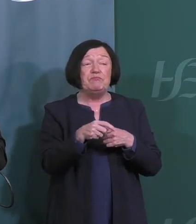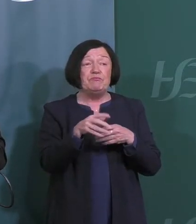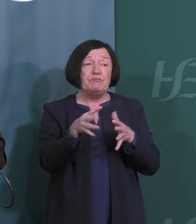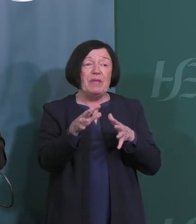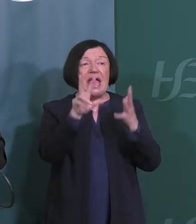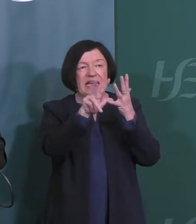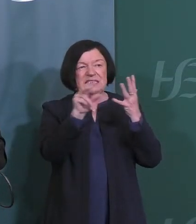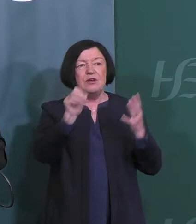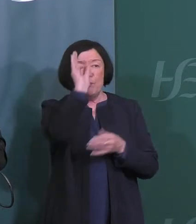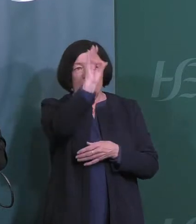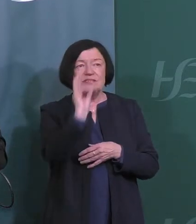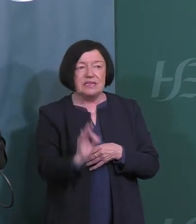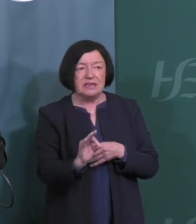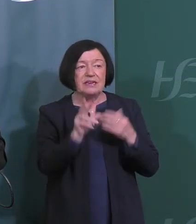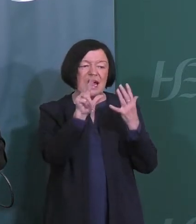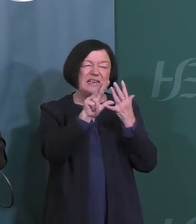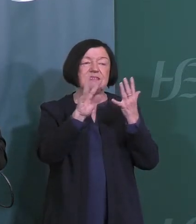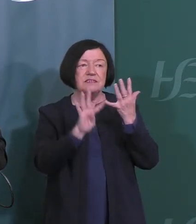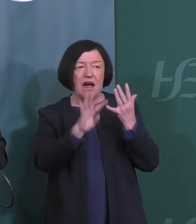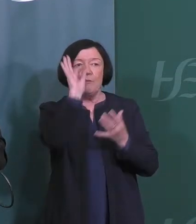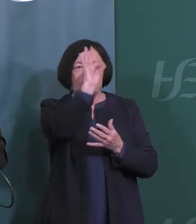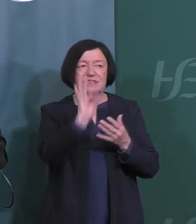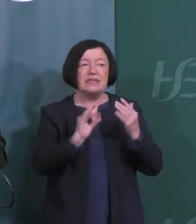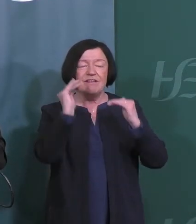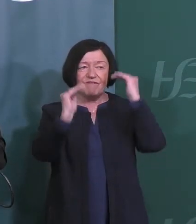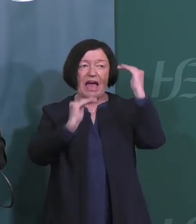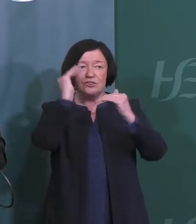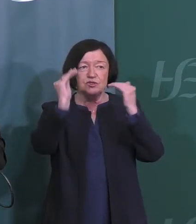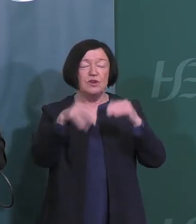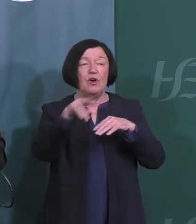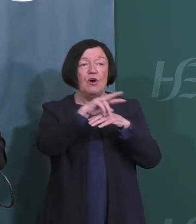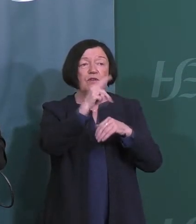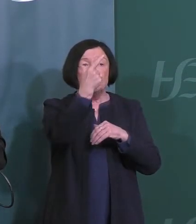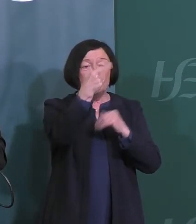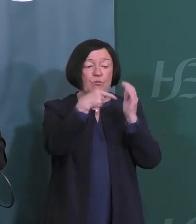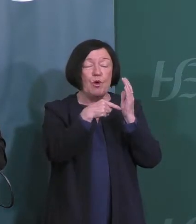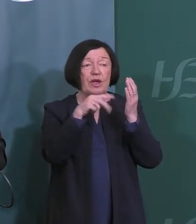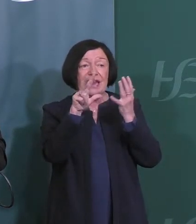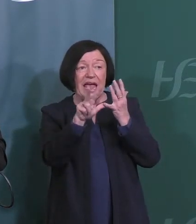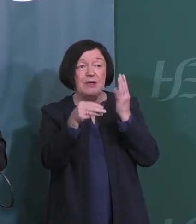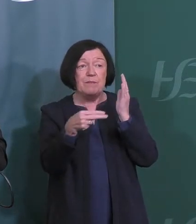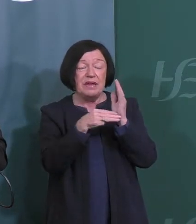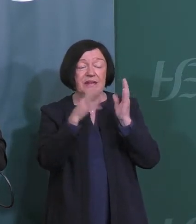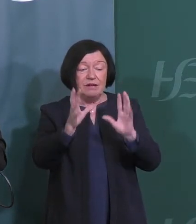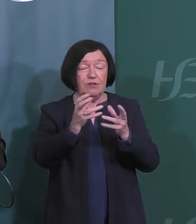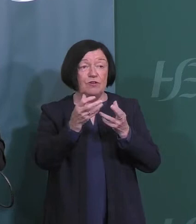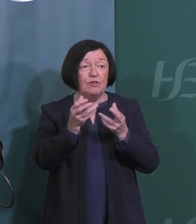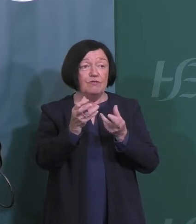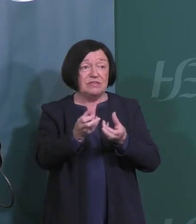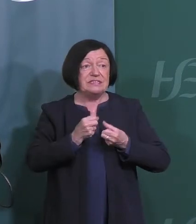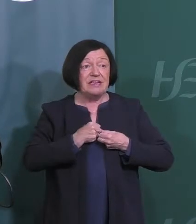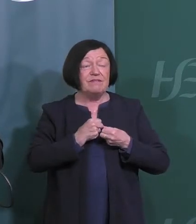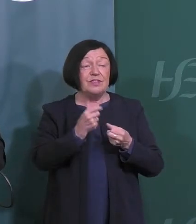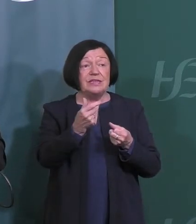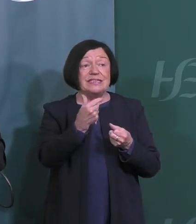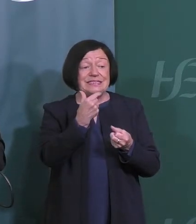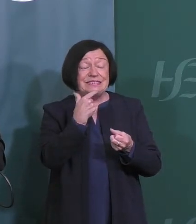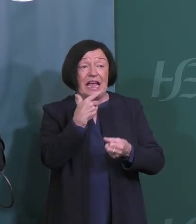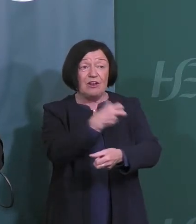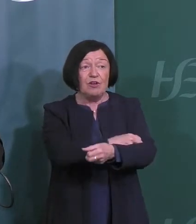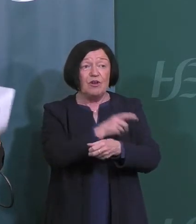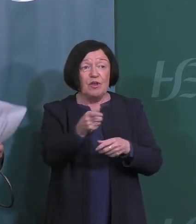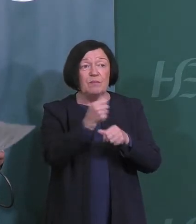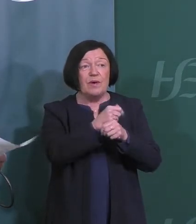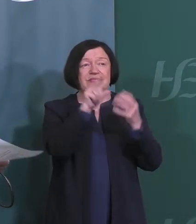approximately 89% of adults. And over 2.8 million have received their second dose or single dose, which is